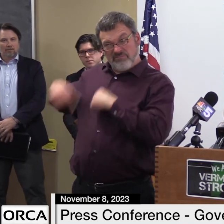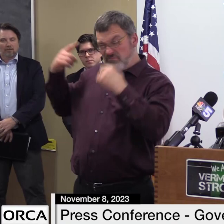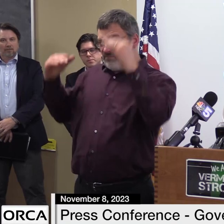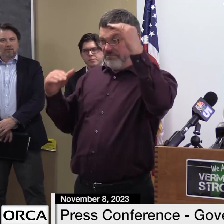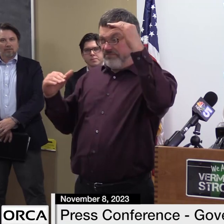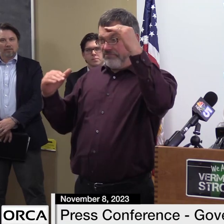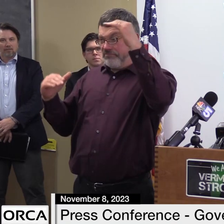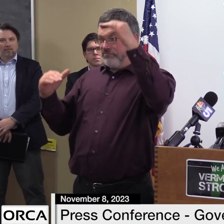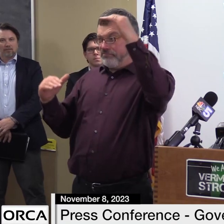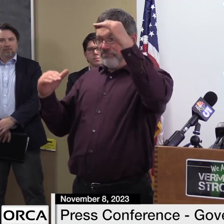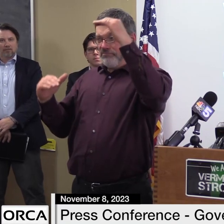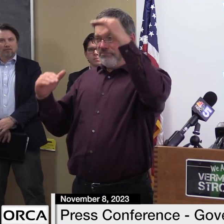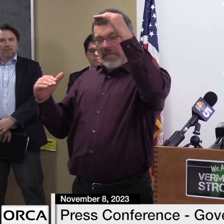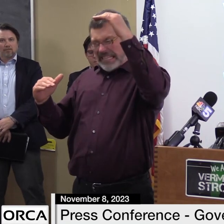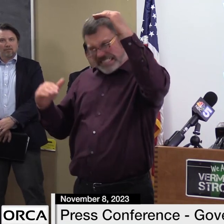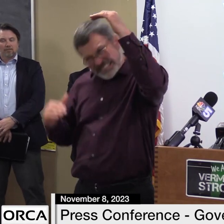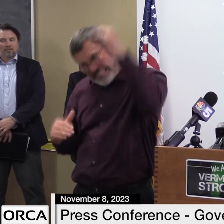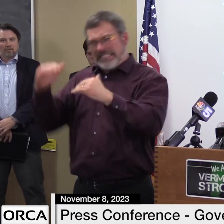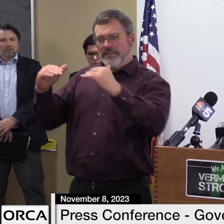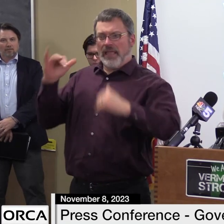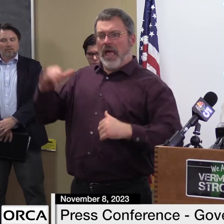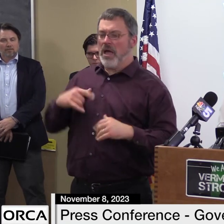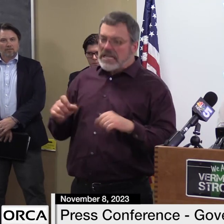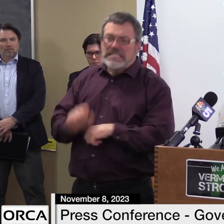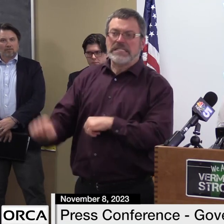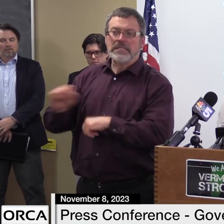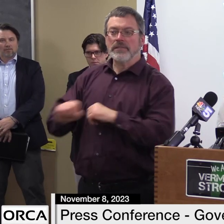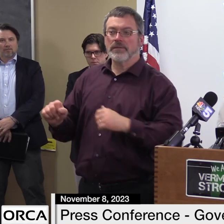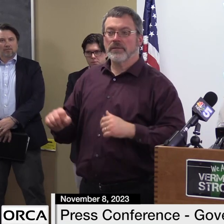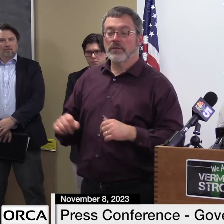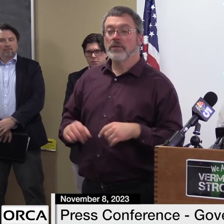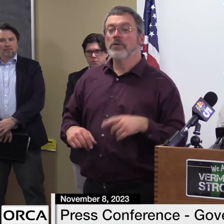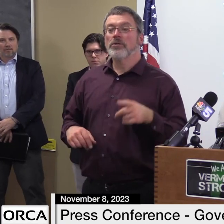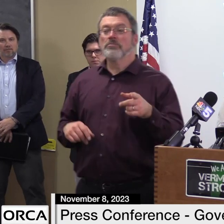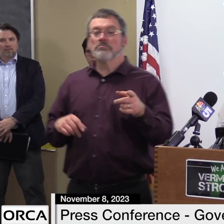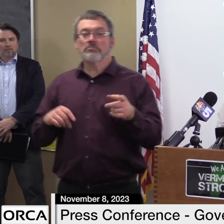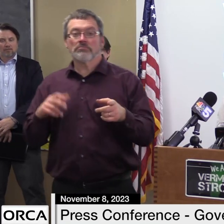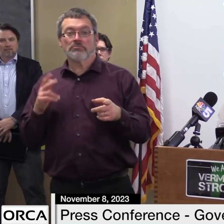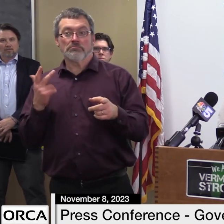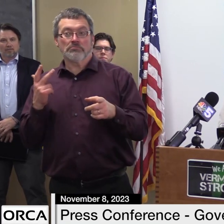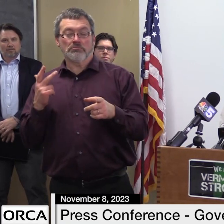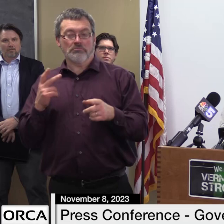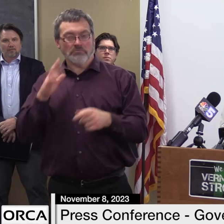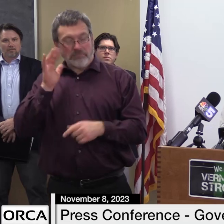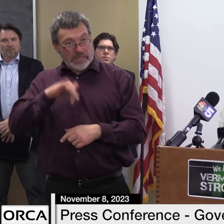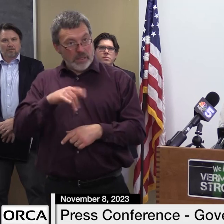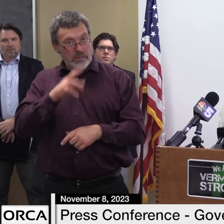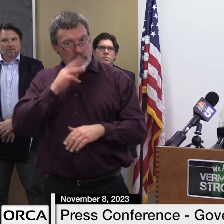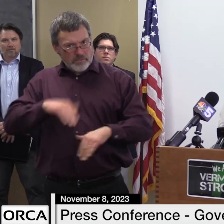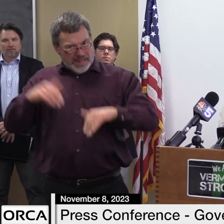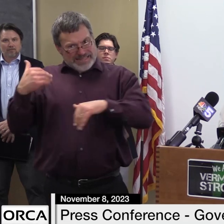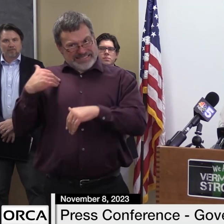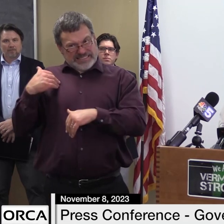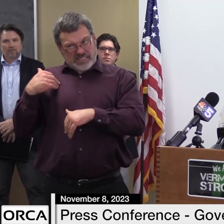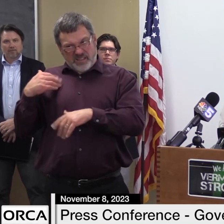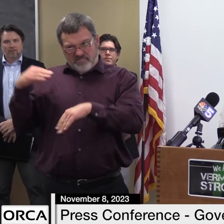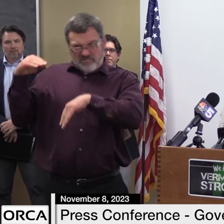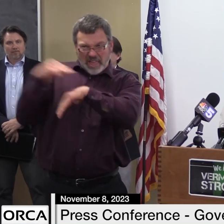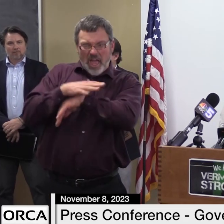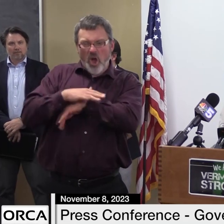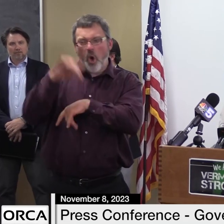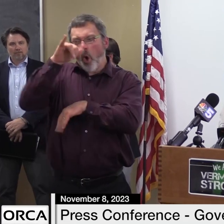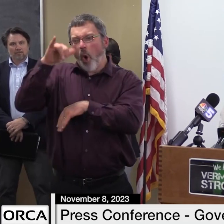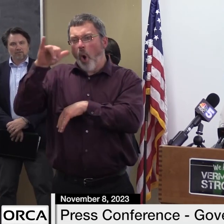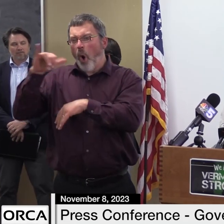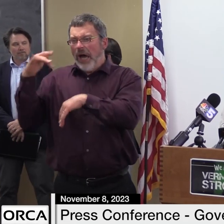flooding has compounded some of these housing challenges. I believe folks at the Berlin Mobile Home Park, I think, just paid their fourth